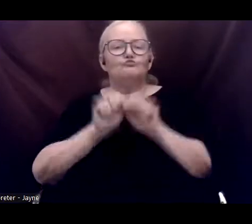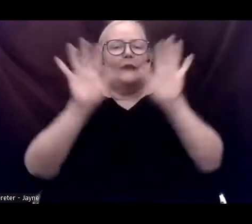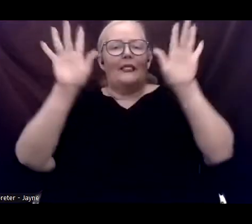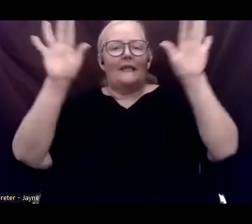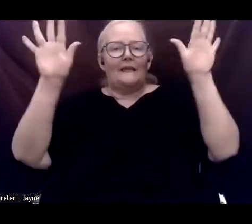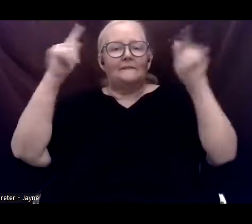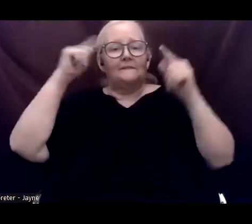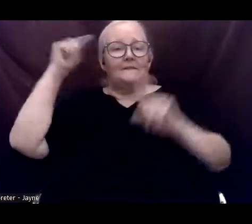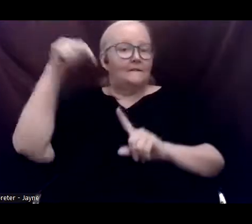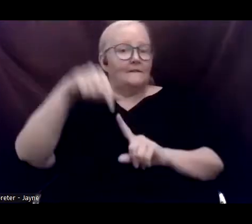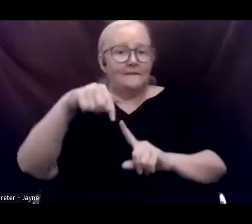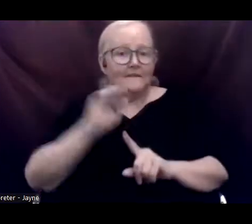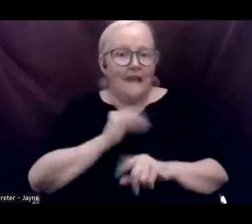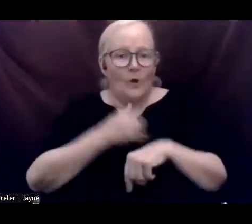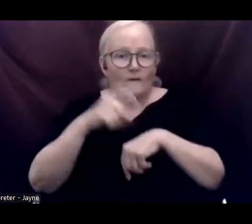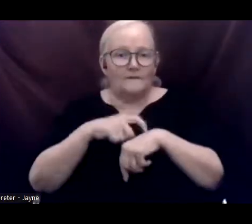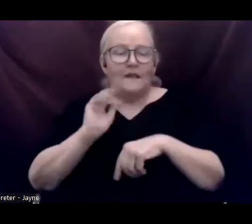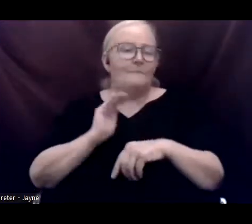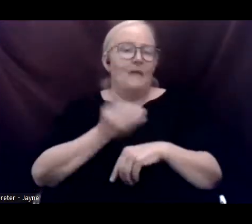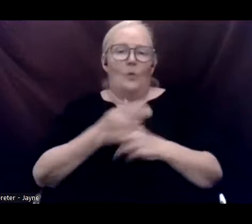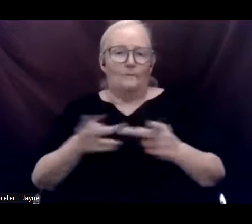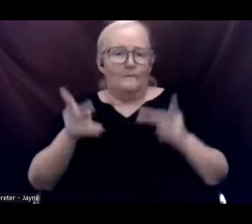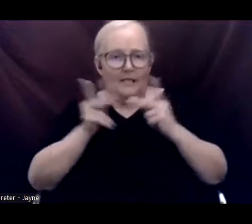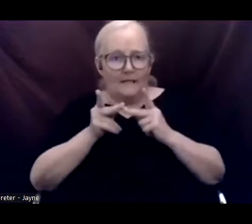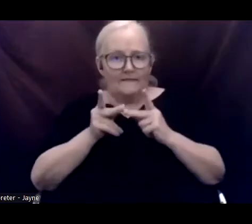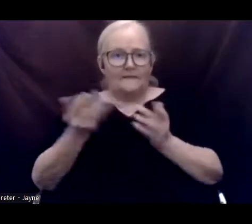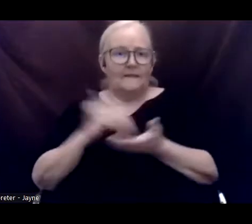time and place.